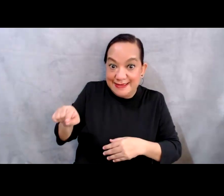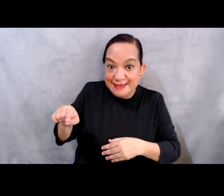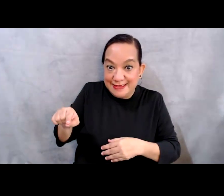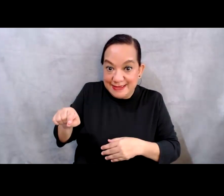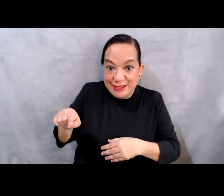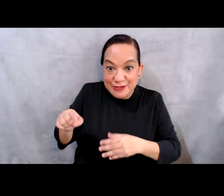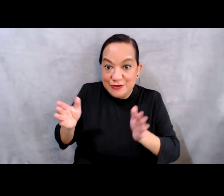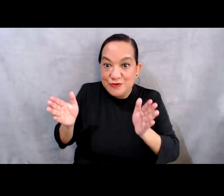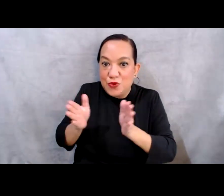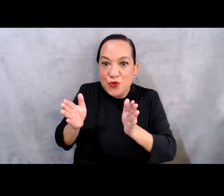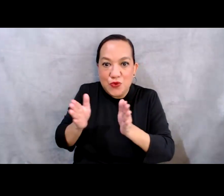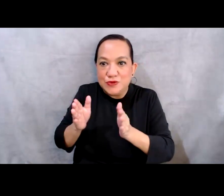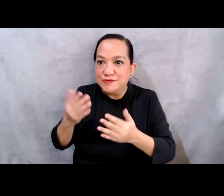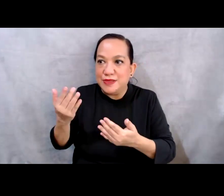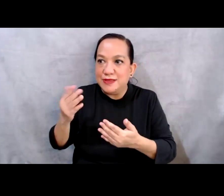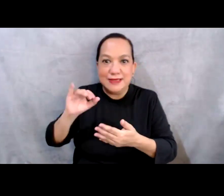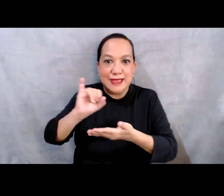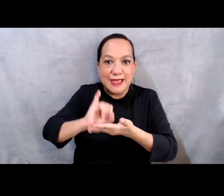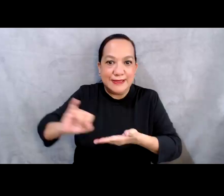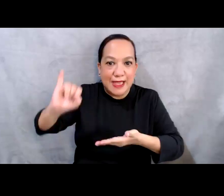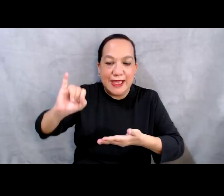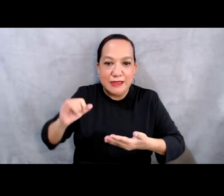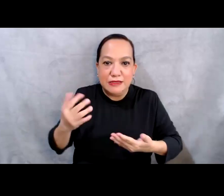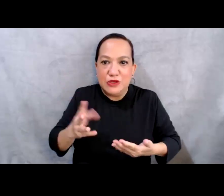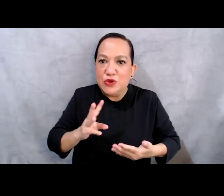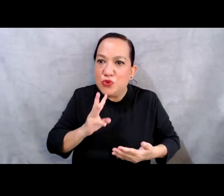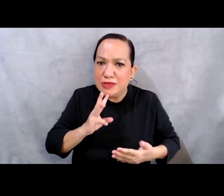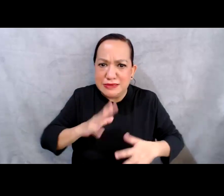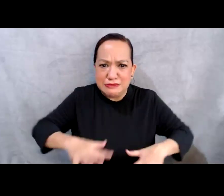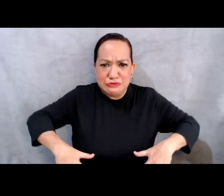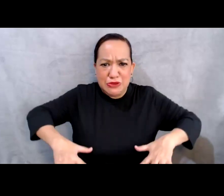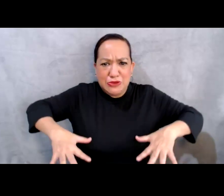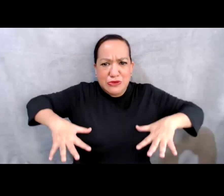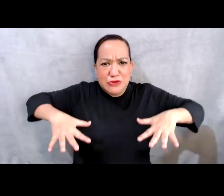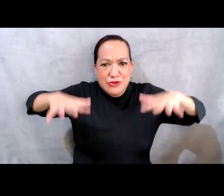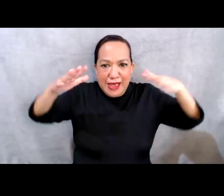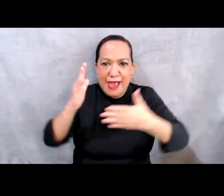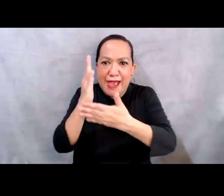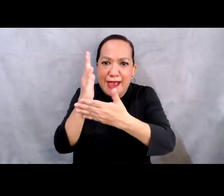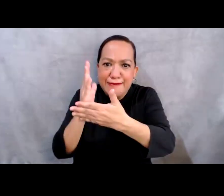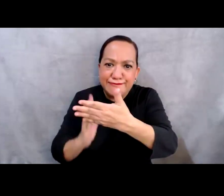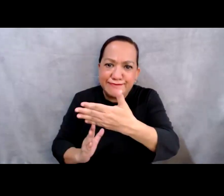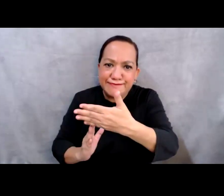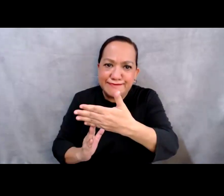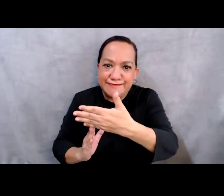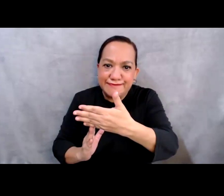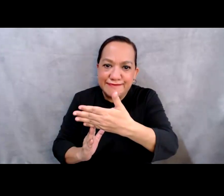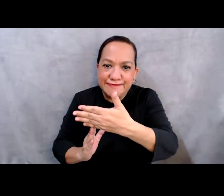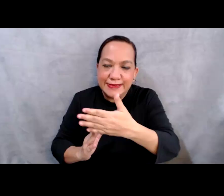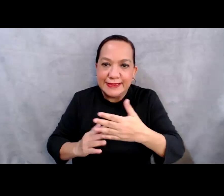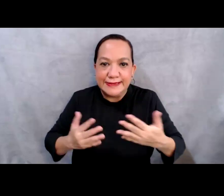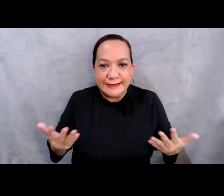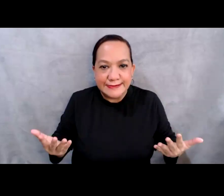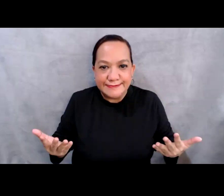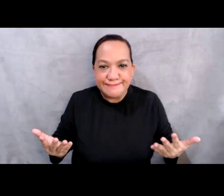and now it is flooded half of the year. So these are some of the